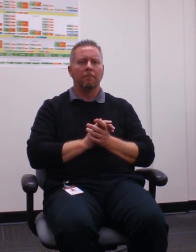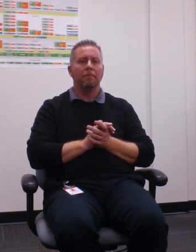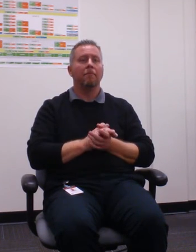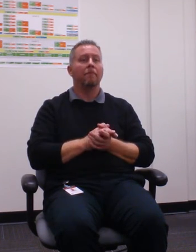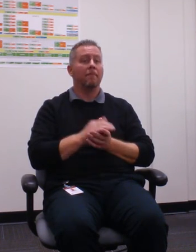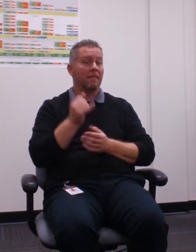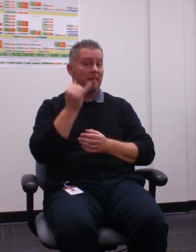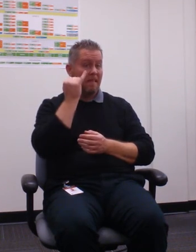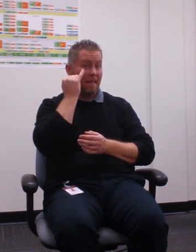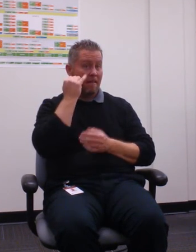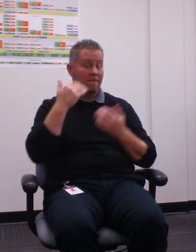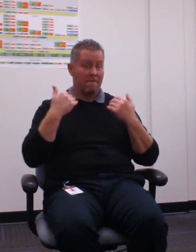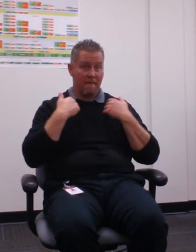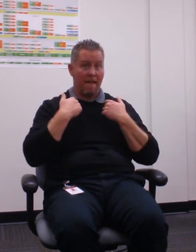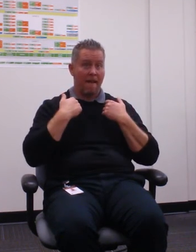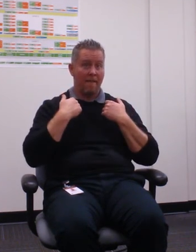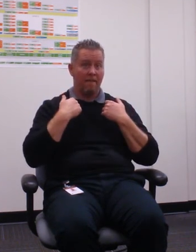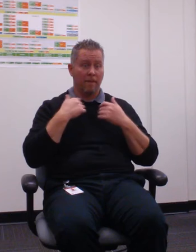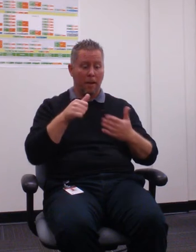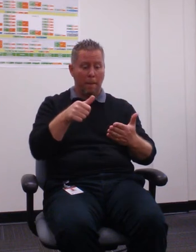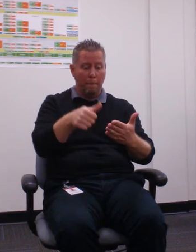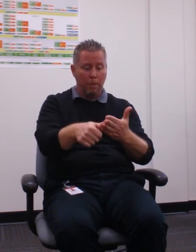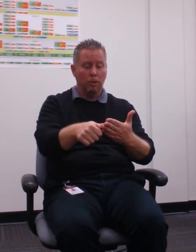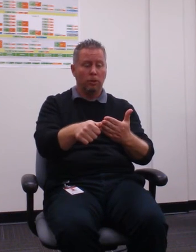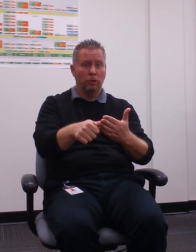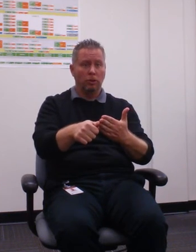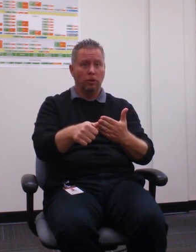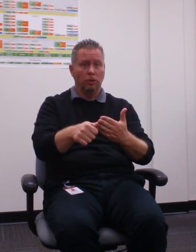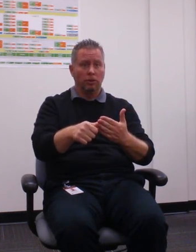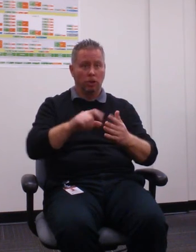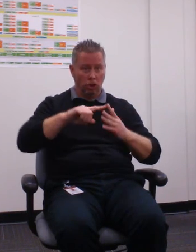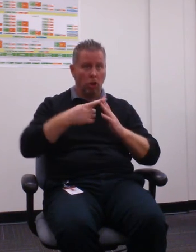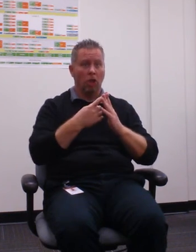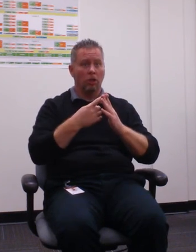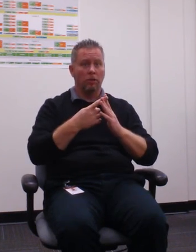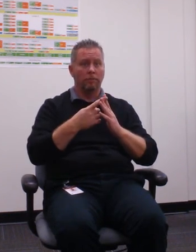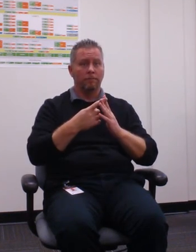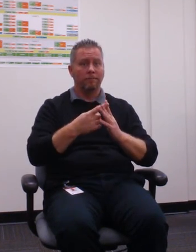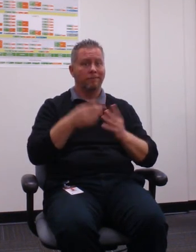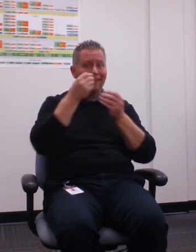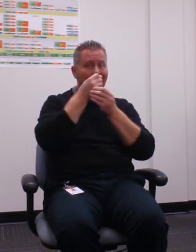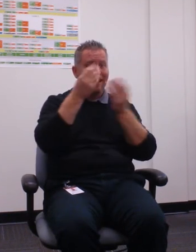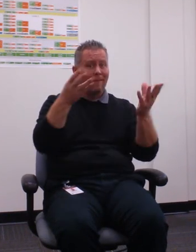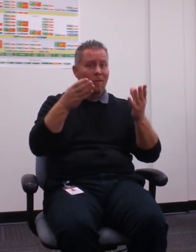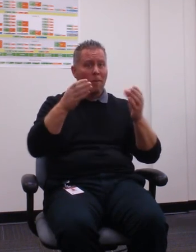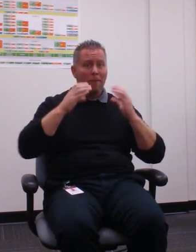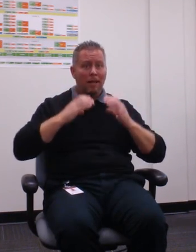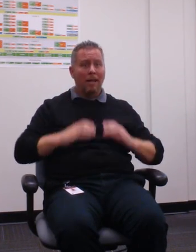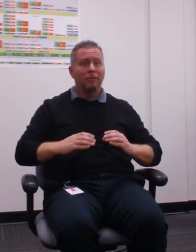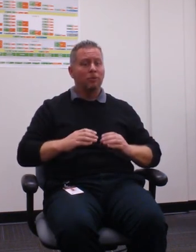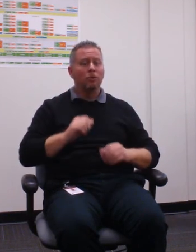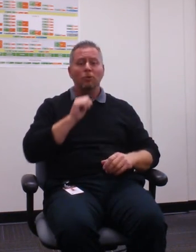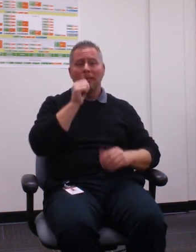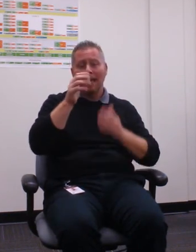If it has the push button start, tell your customers, don't leave the keys in there.